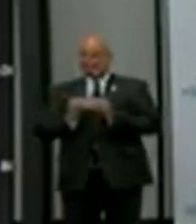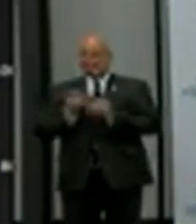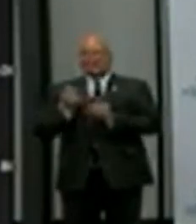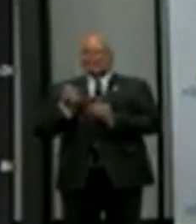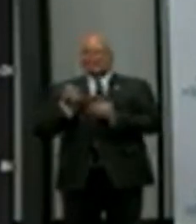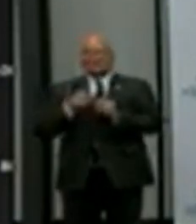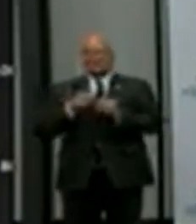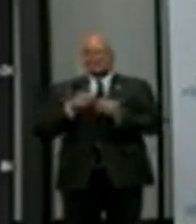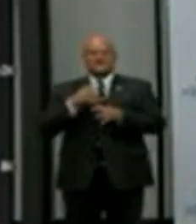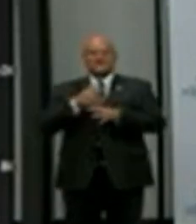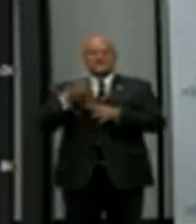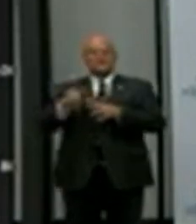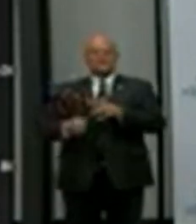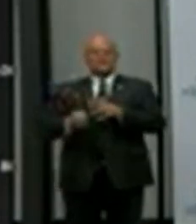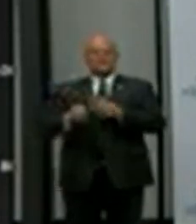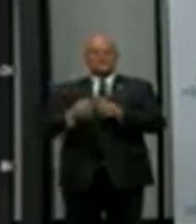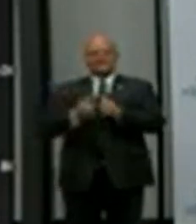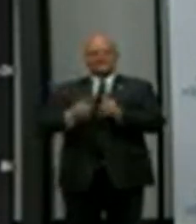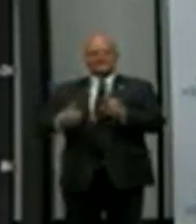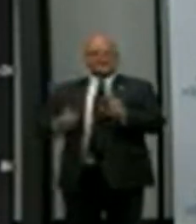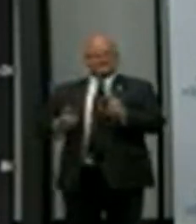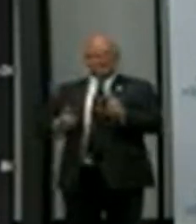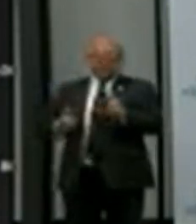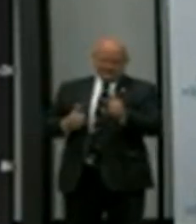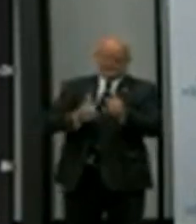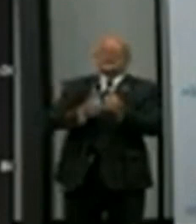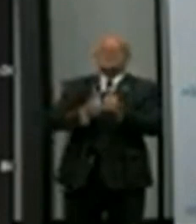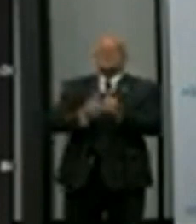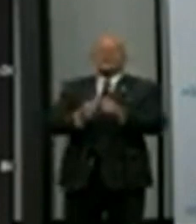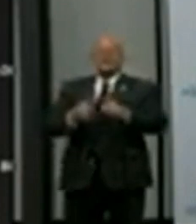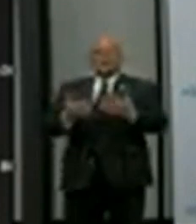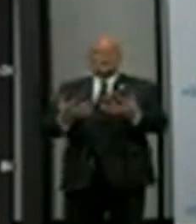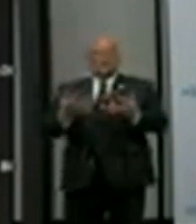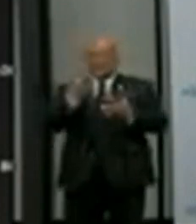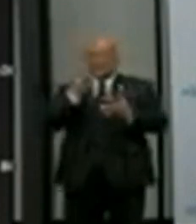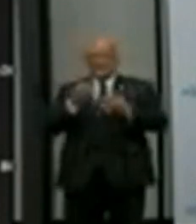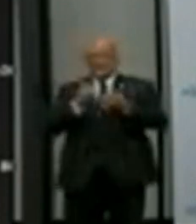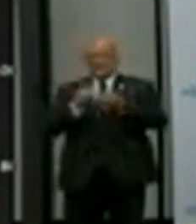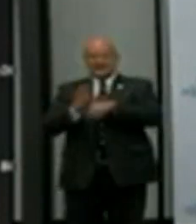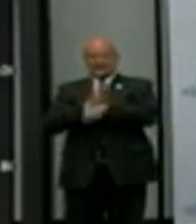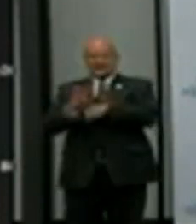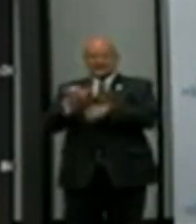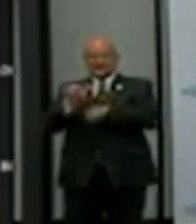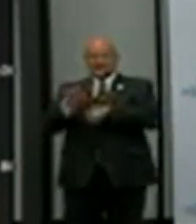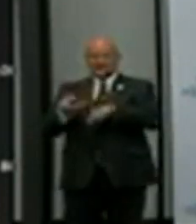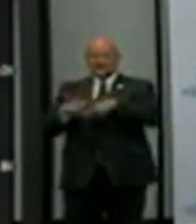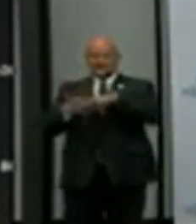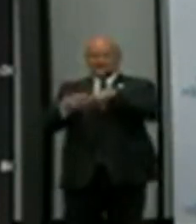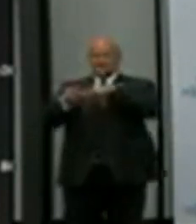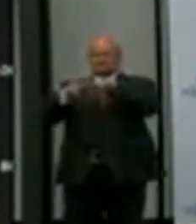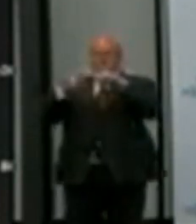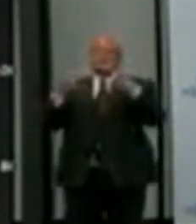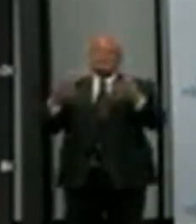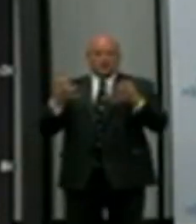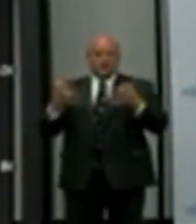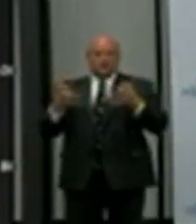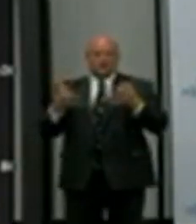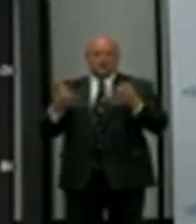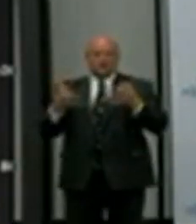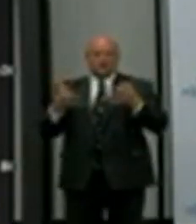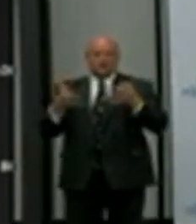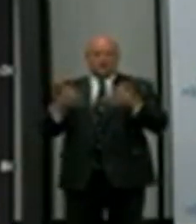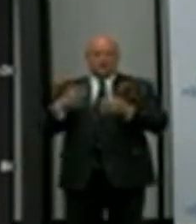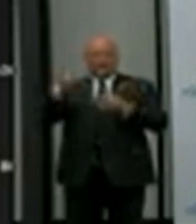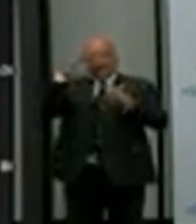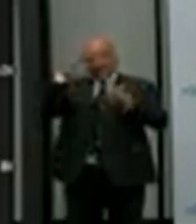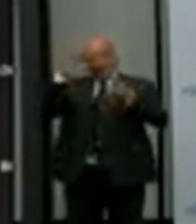the weekend lag there, it looks like. We would like to see those commercial labs continue to get higher in number,